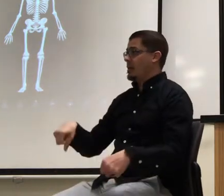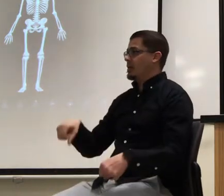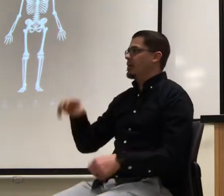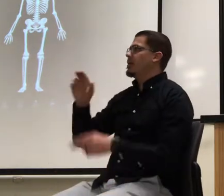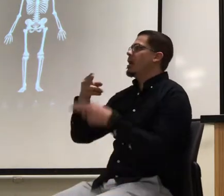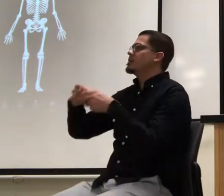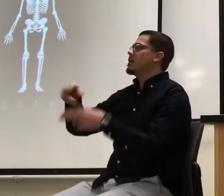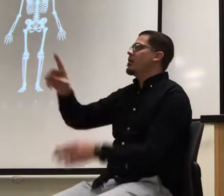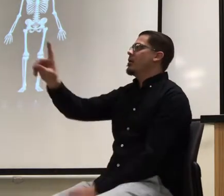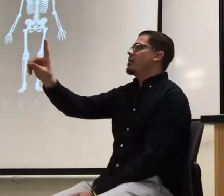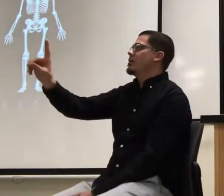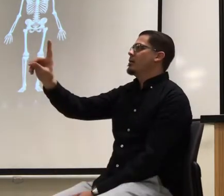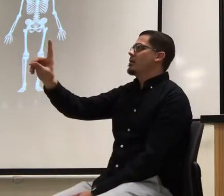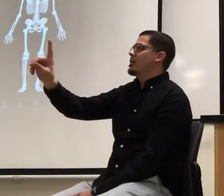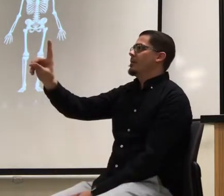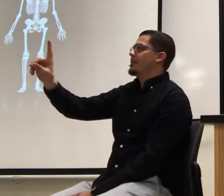scapula,